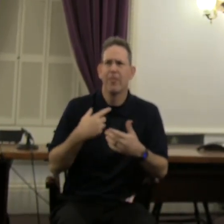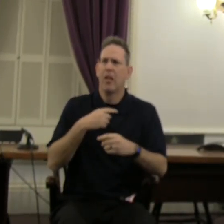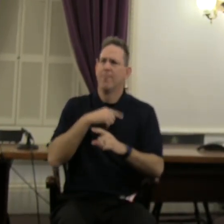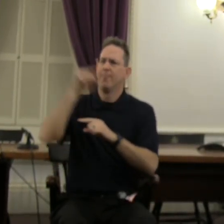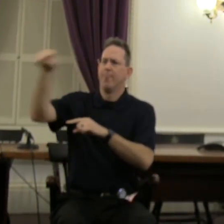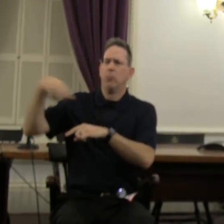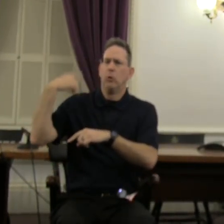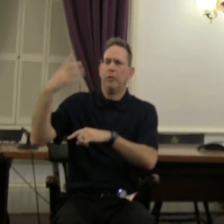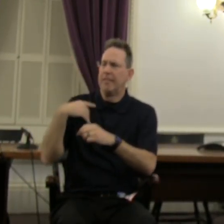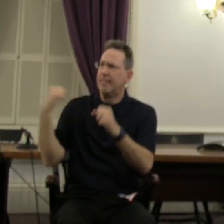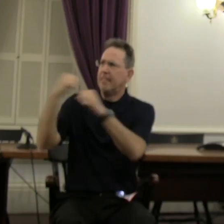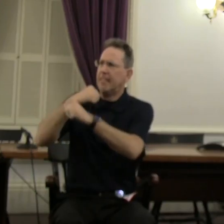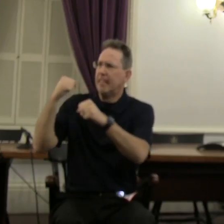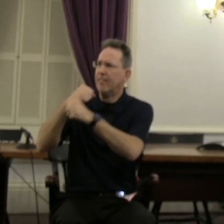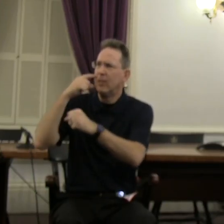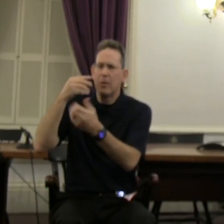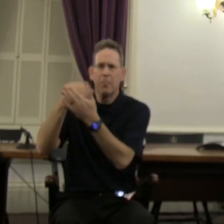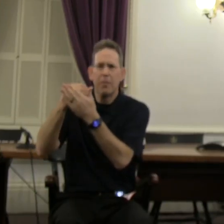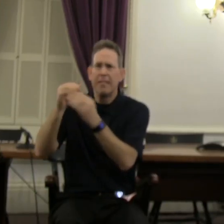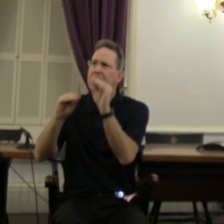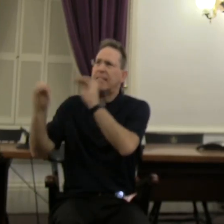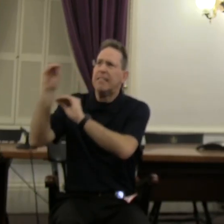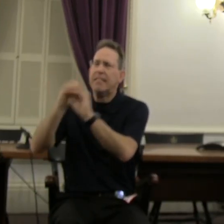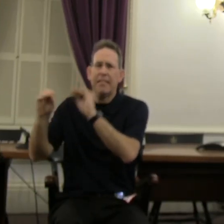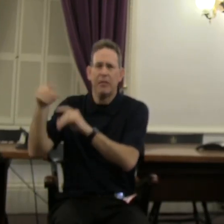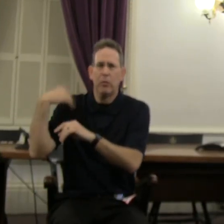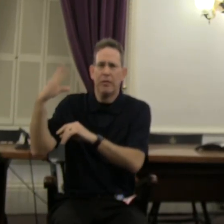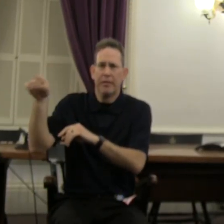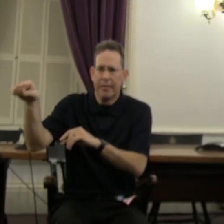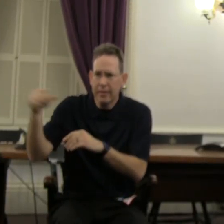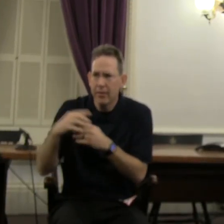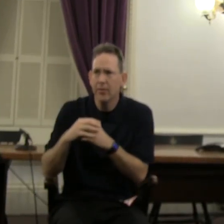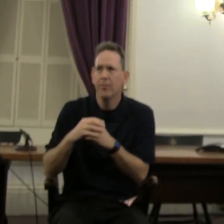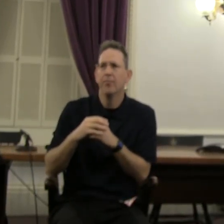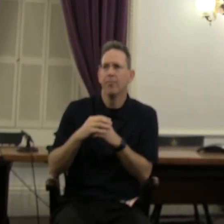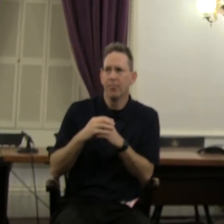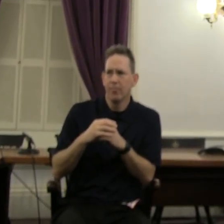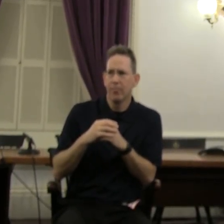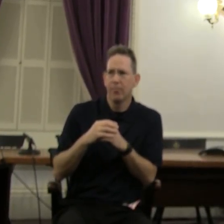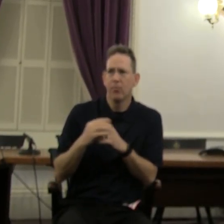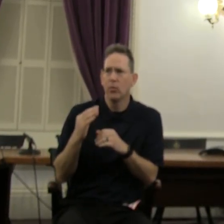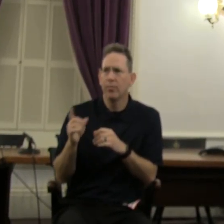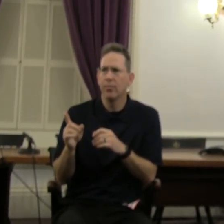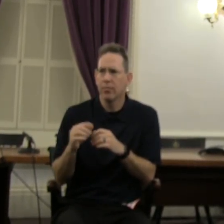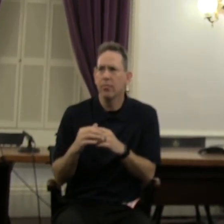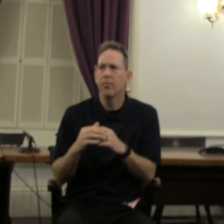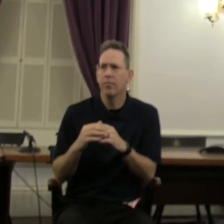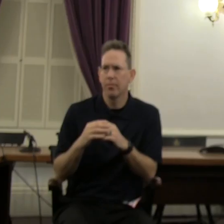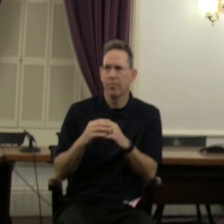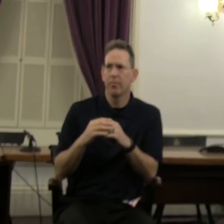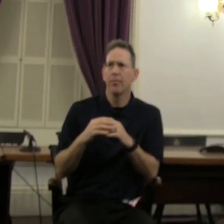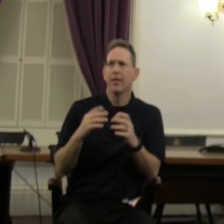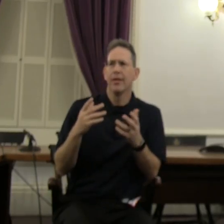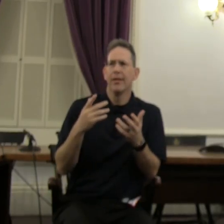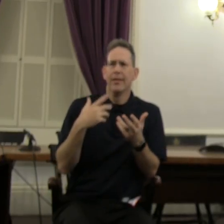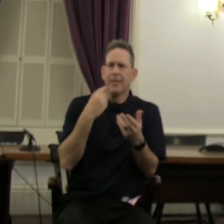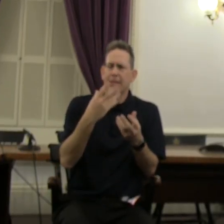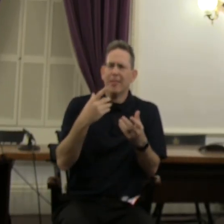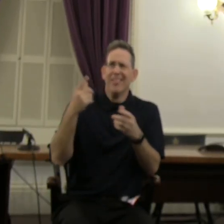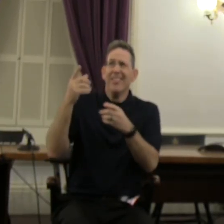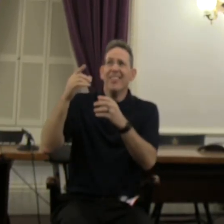his best wishes and regrets that he cannot be here today. He wants you to know that he is working on your behalf